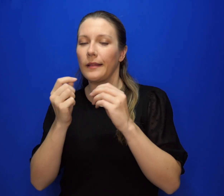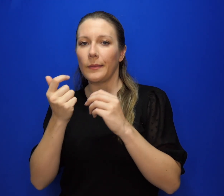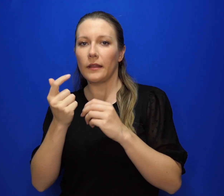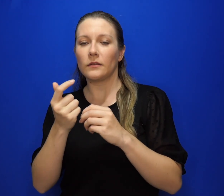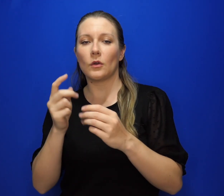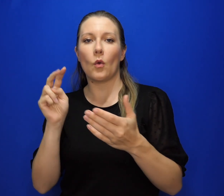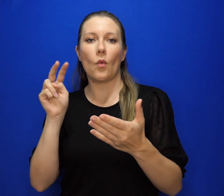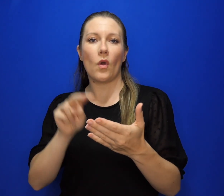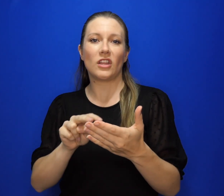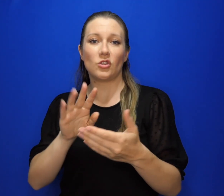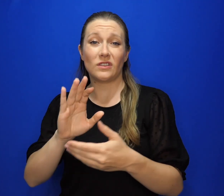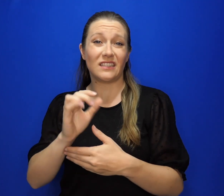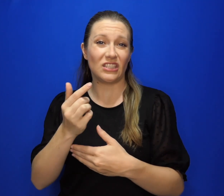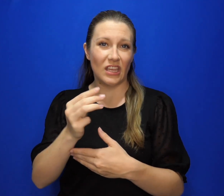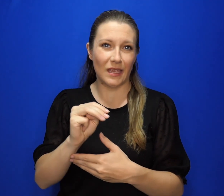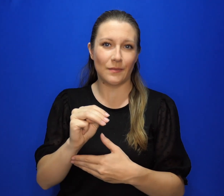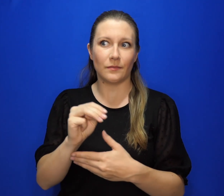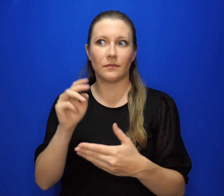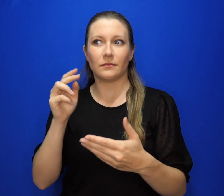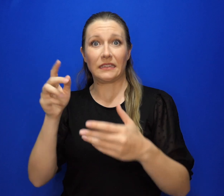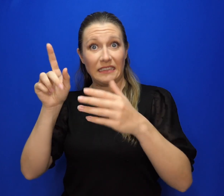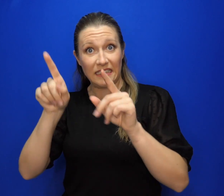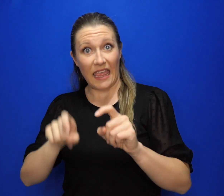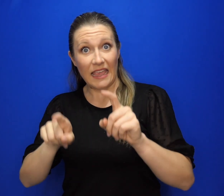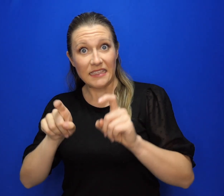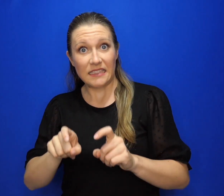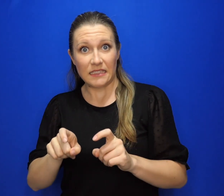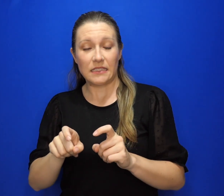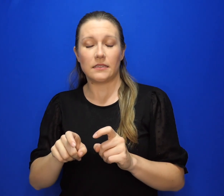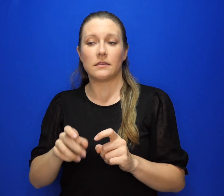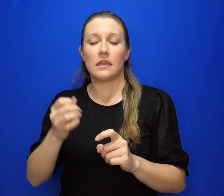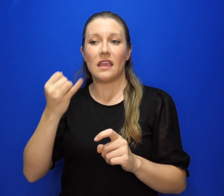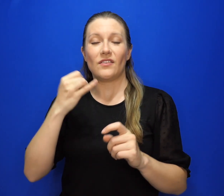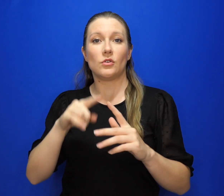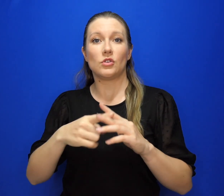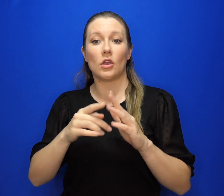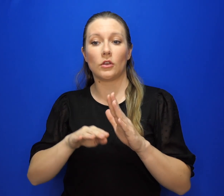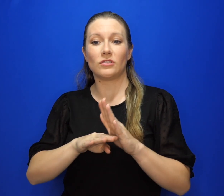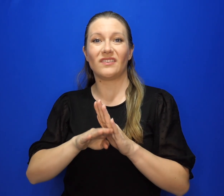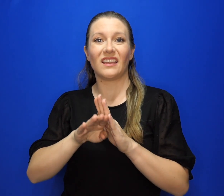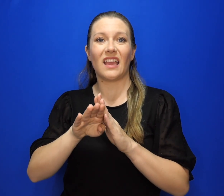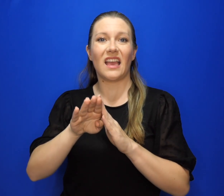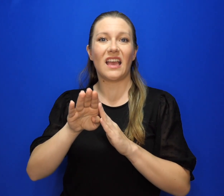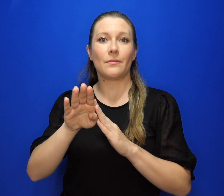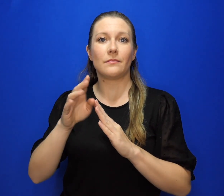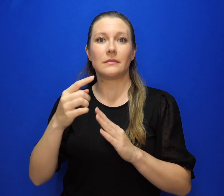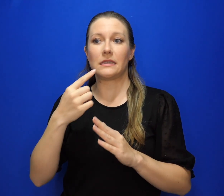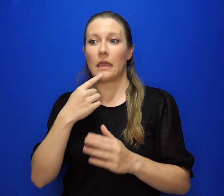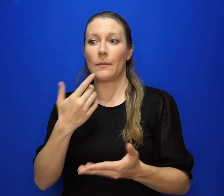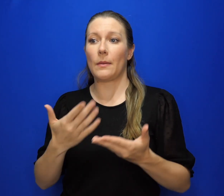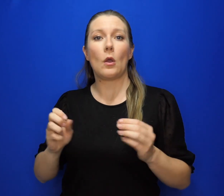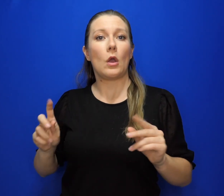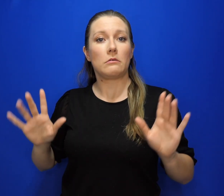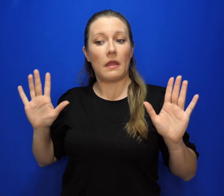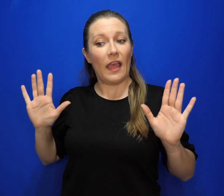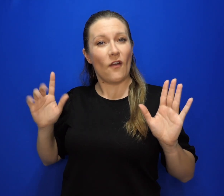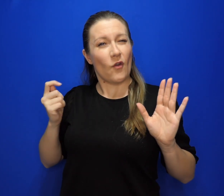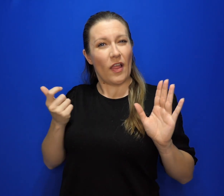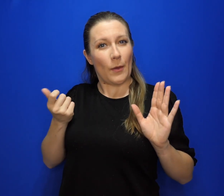watch your CGM or test. If you start drifting in the wrong, drifting up, you think maybe I got this now. Right. Yeah. And then you let the drift happen. At